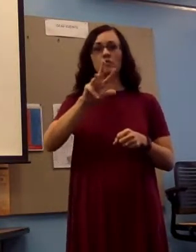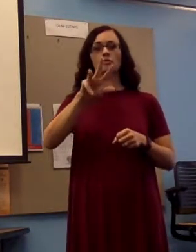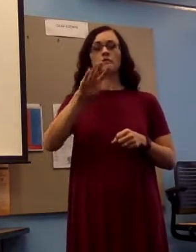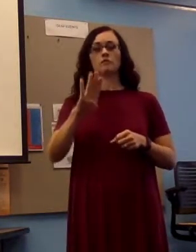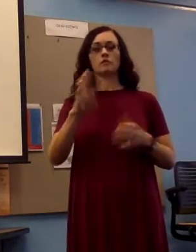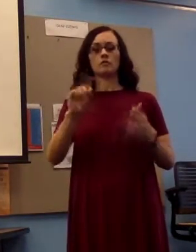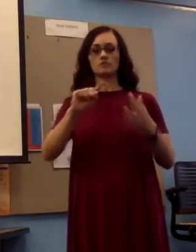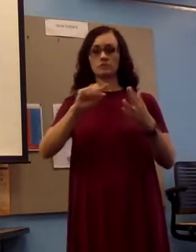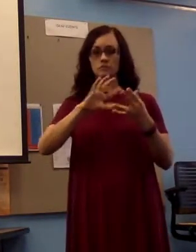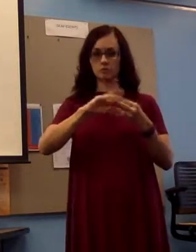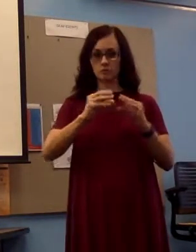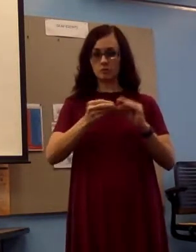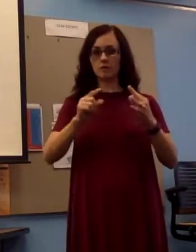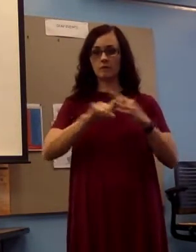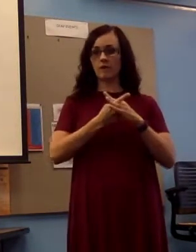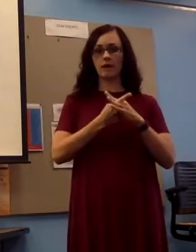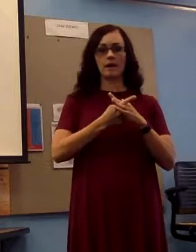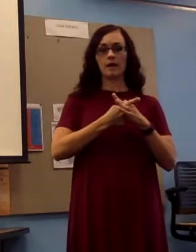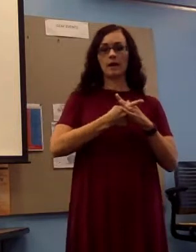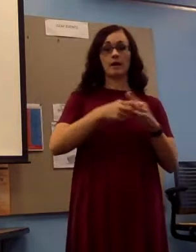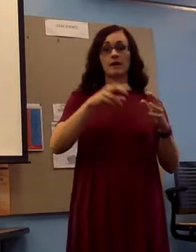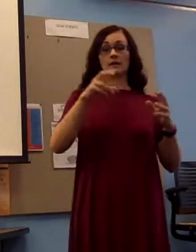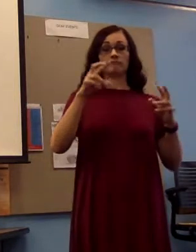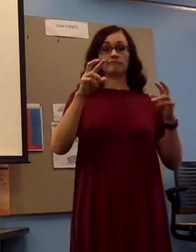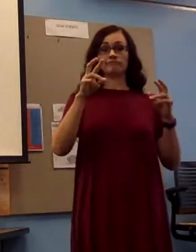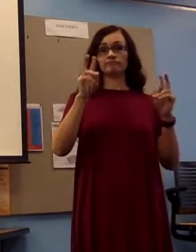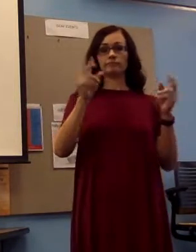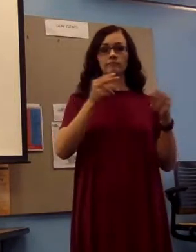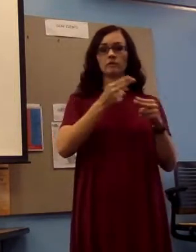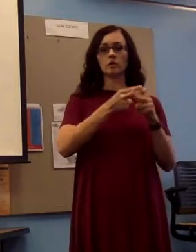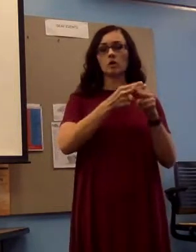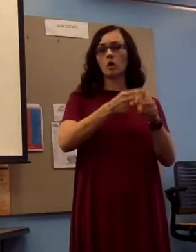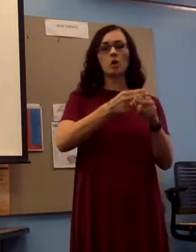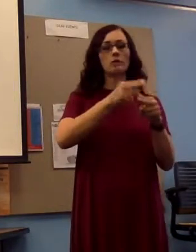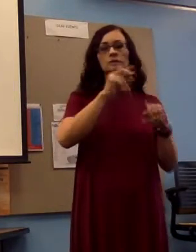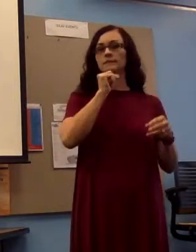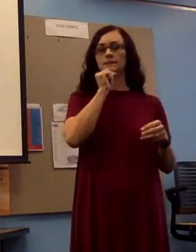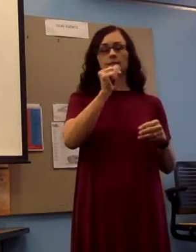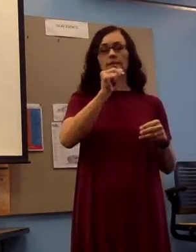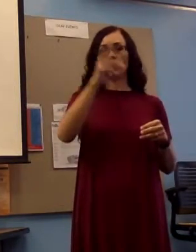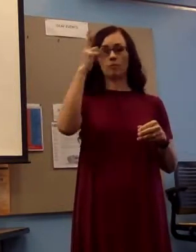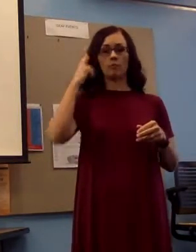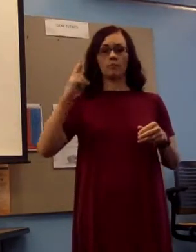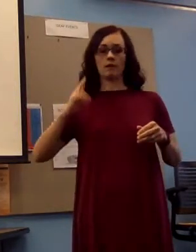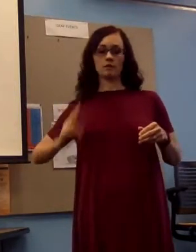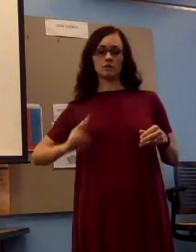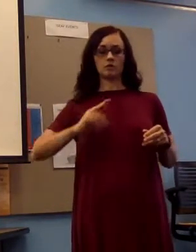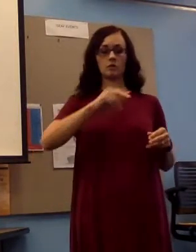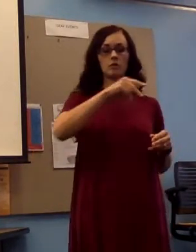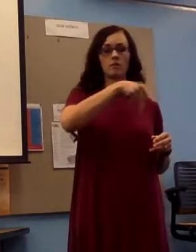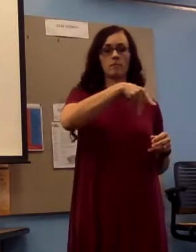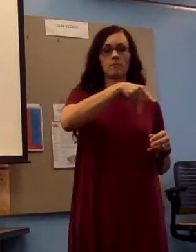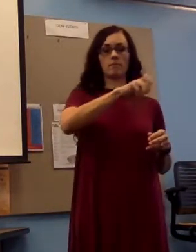was not called Rapunzel yet. The original name of the story was Petronella, and it was written by